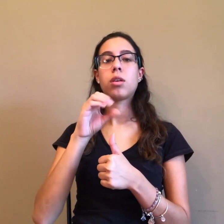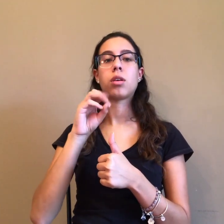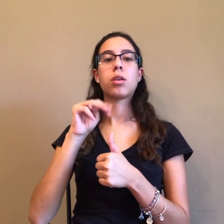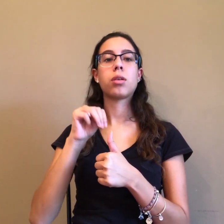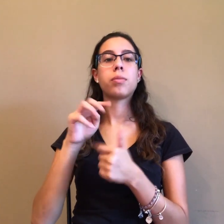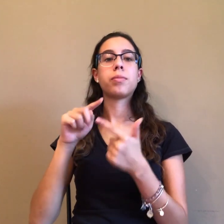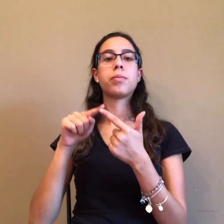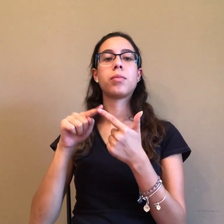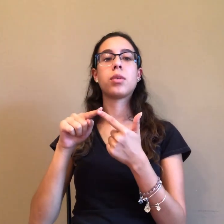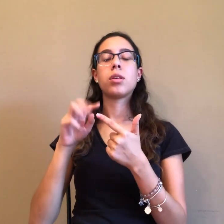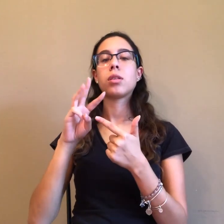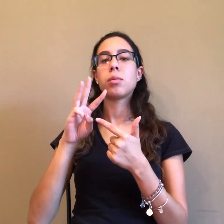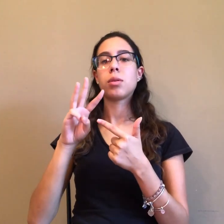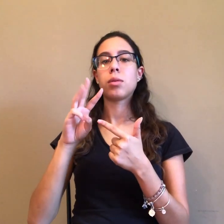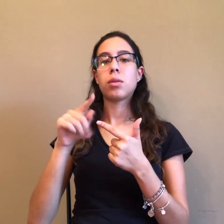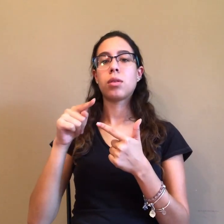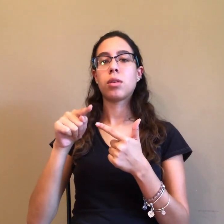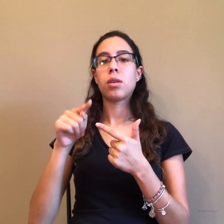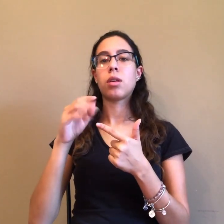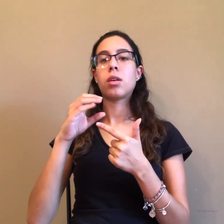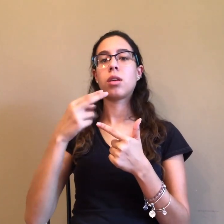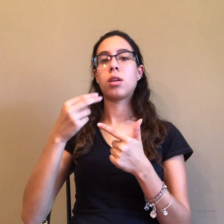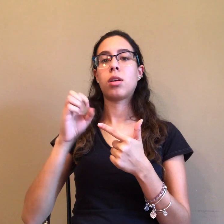www.cochlear.com. Second,